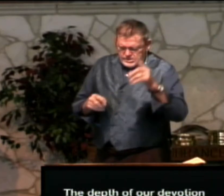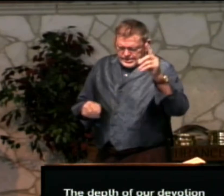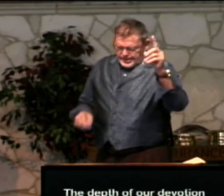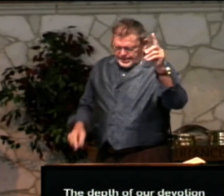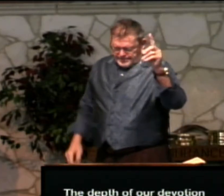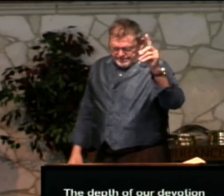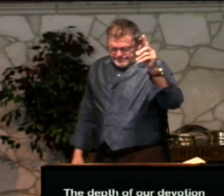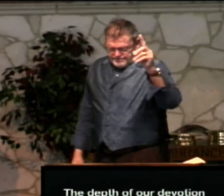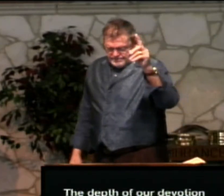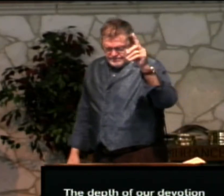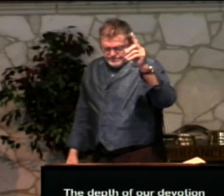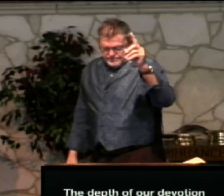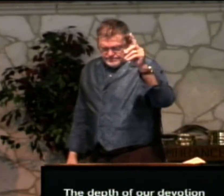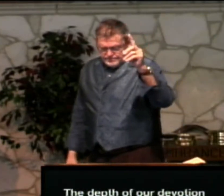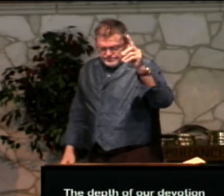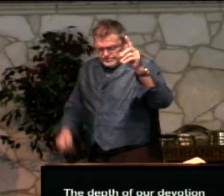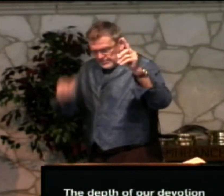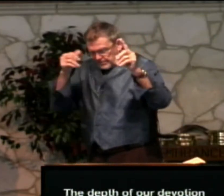to Him.